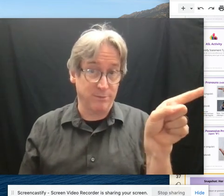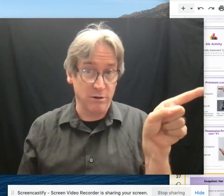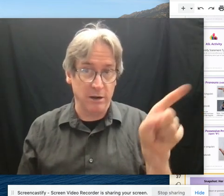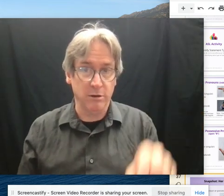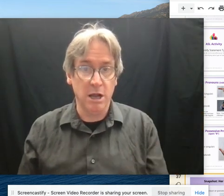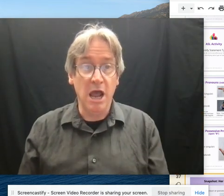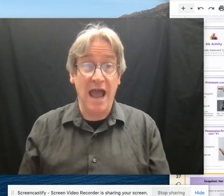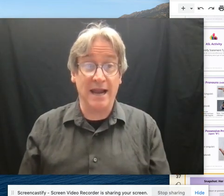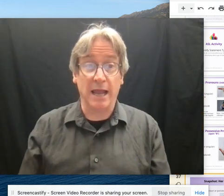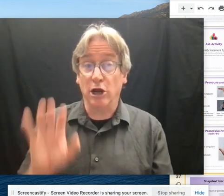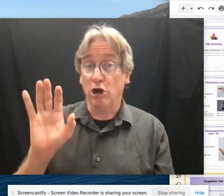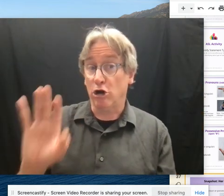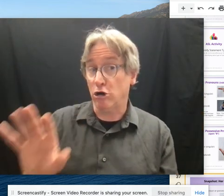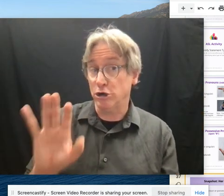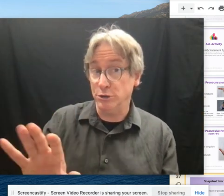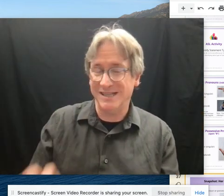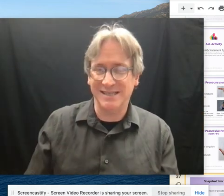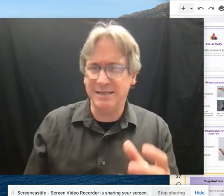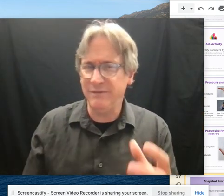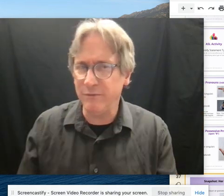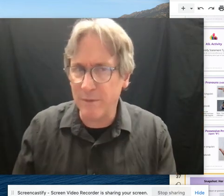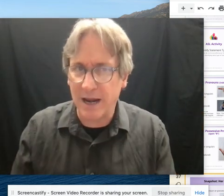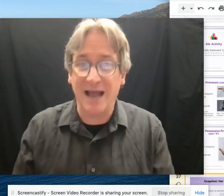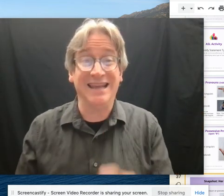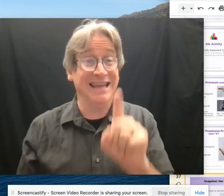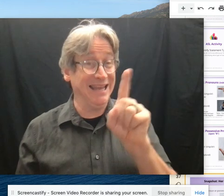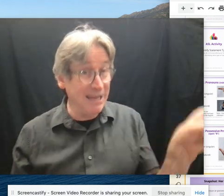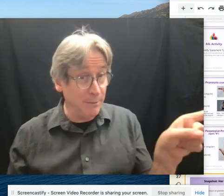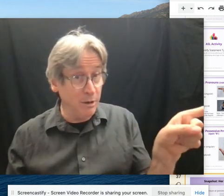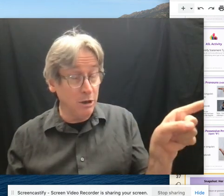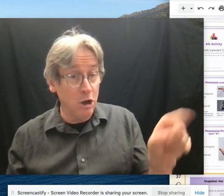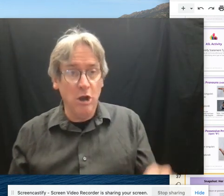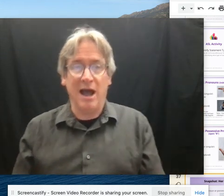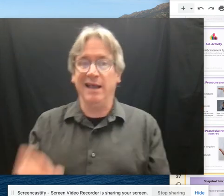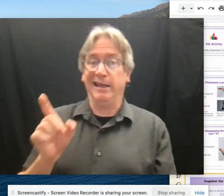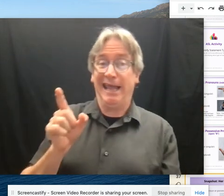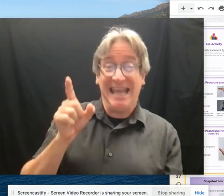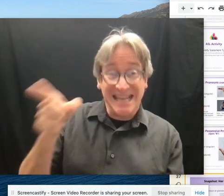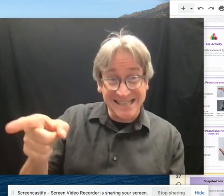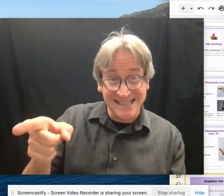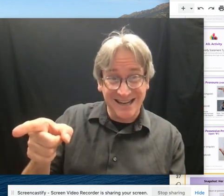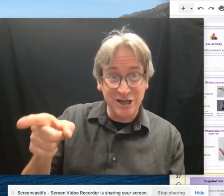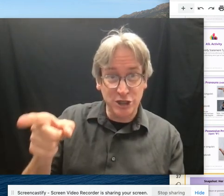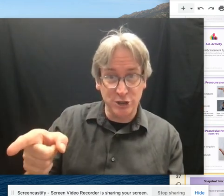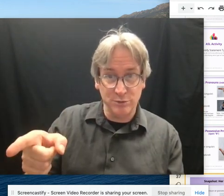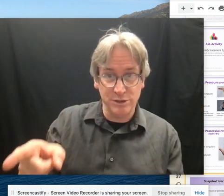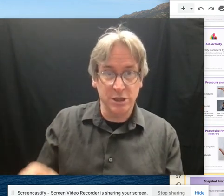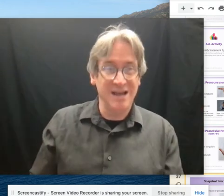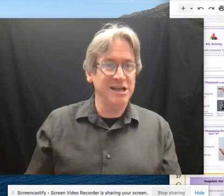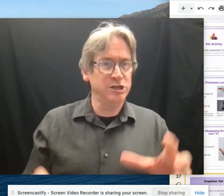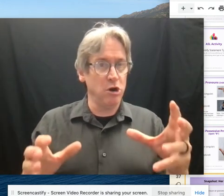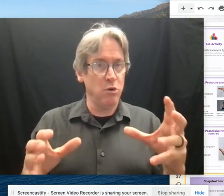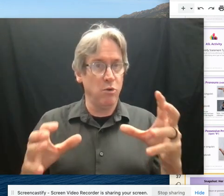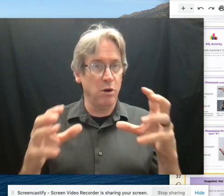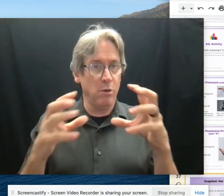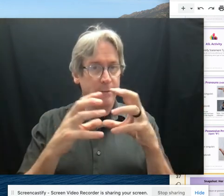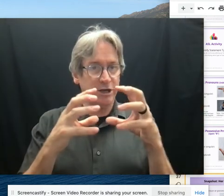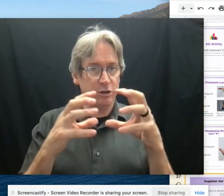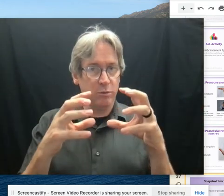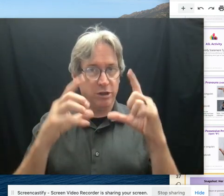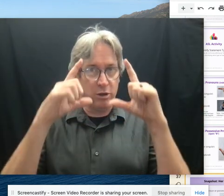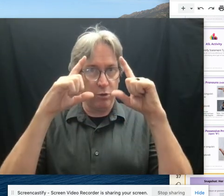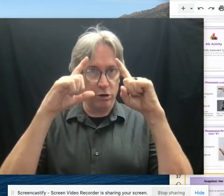as a pronoun, and I like her shoes. It's different for men. I like him. I like his shoes. So I